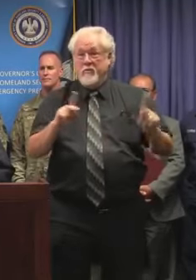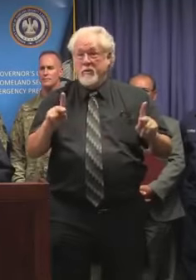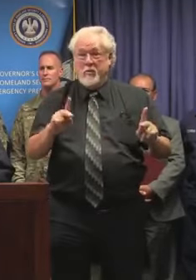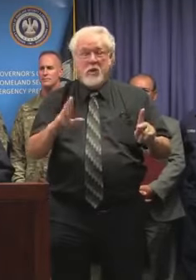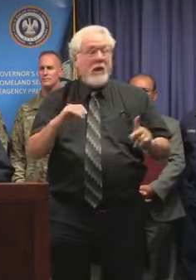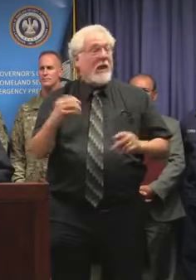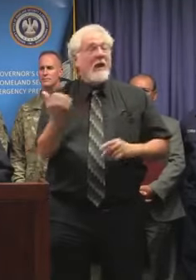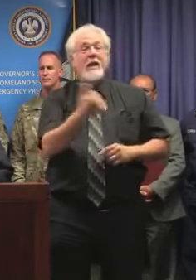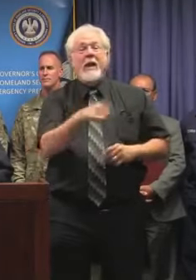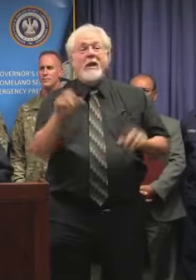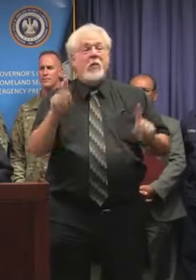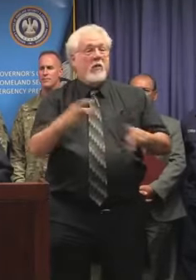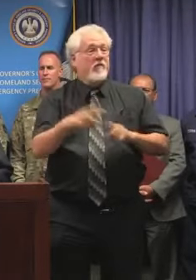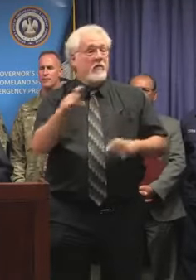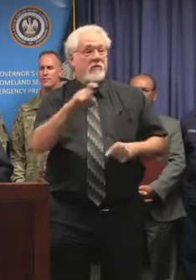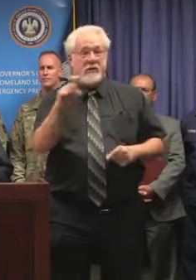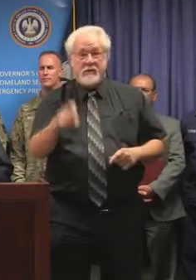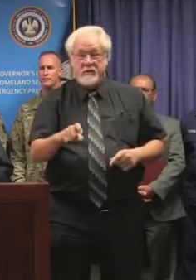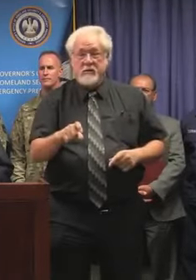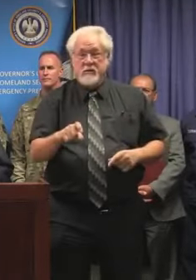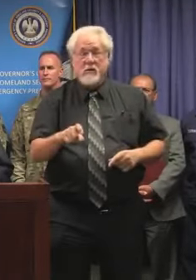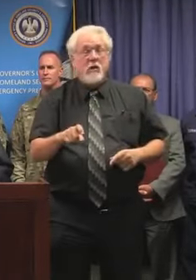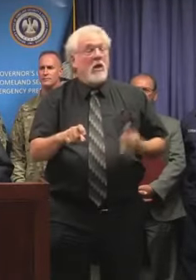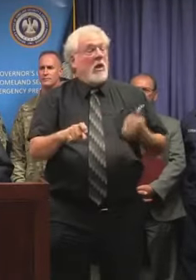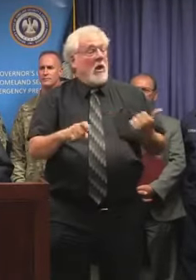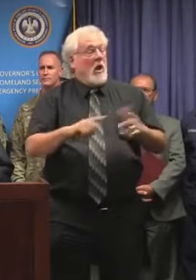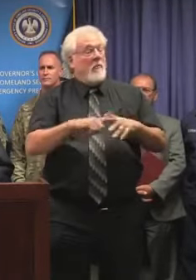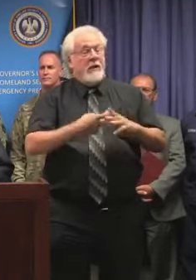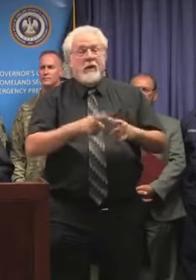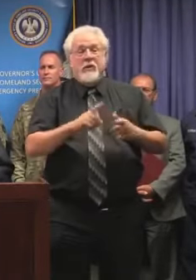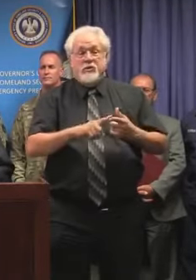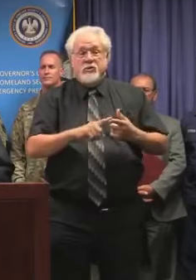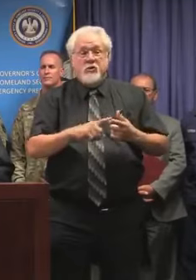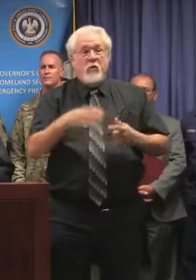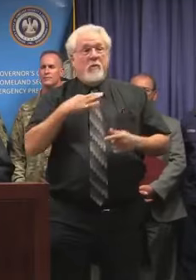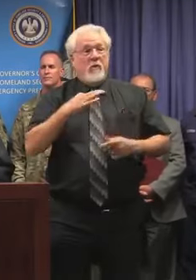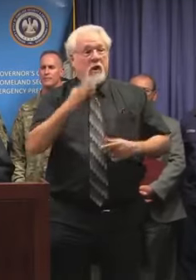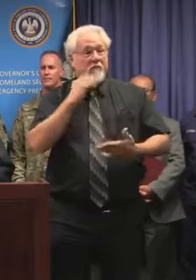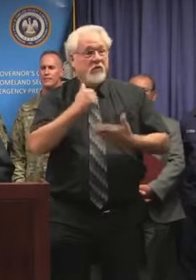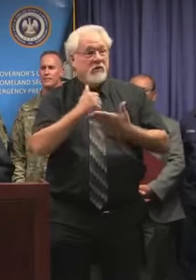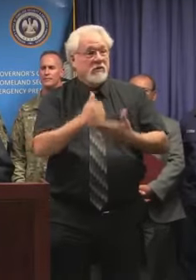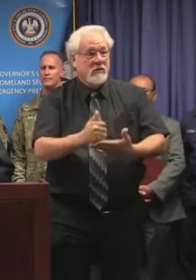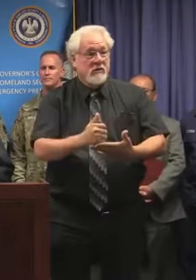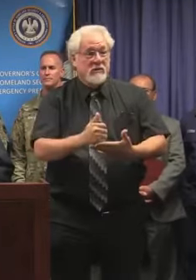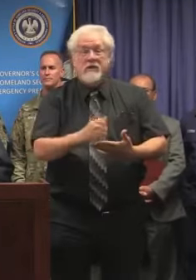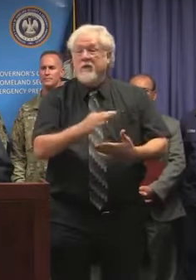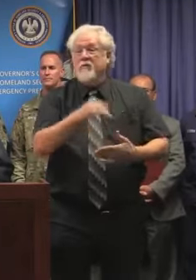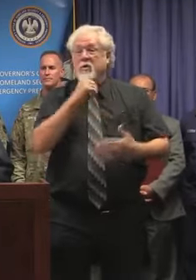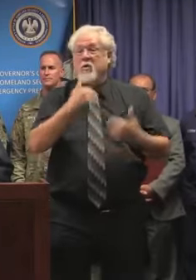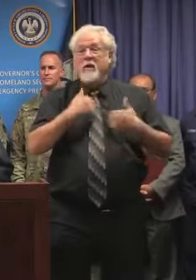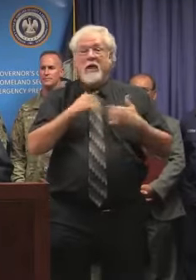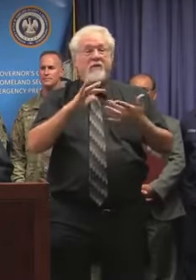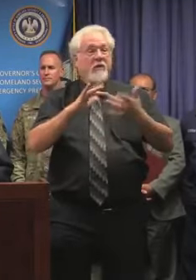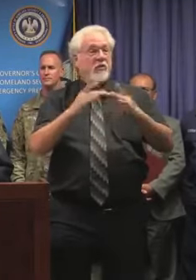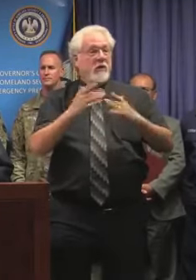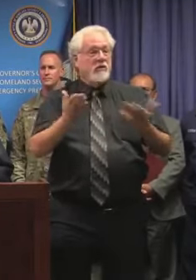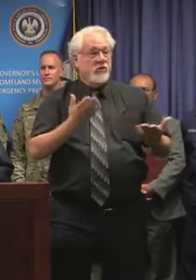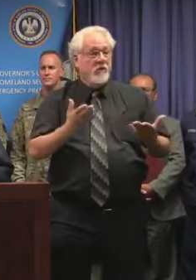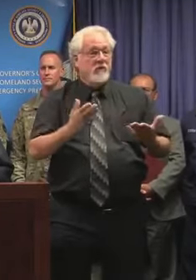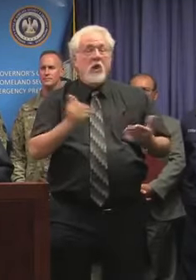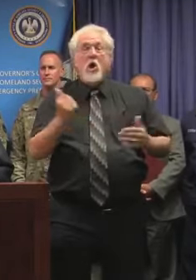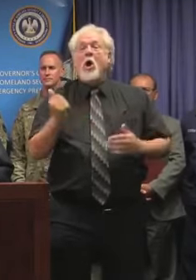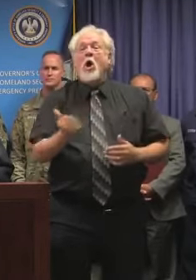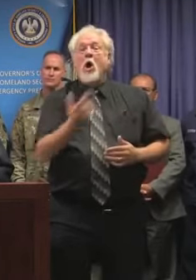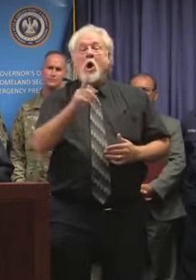well as anyone from Texas, as you begin to apply for assistance, if you don't have internet service, all of